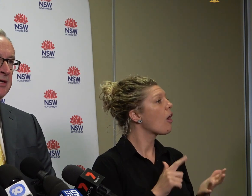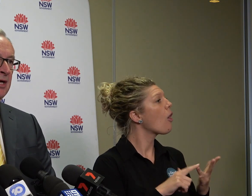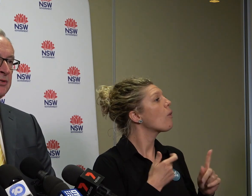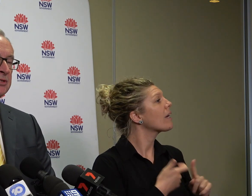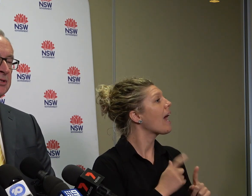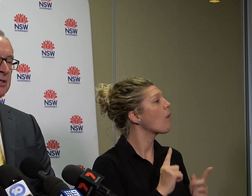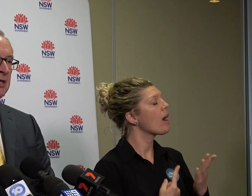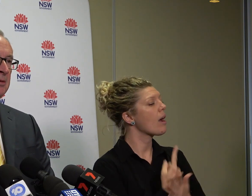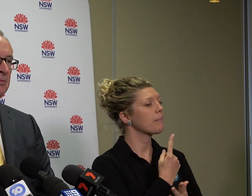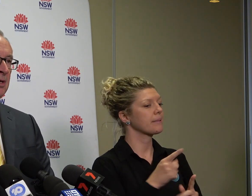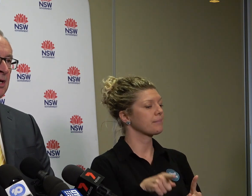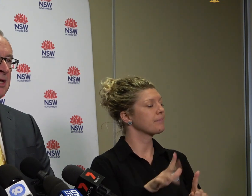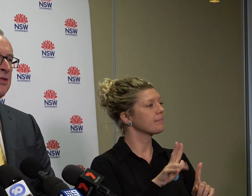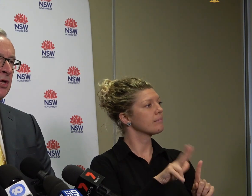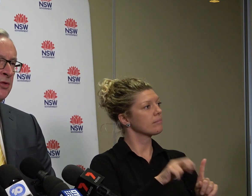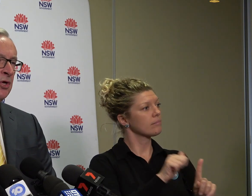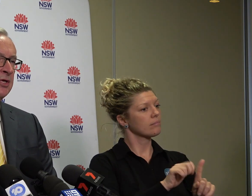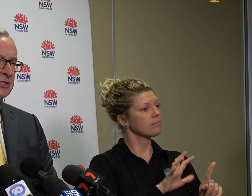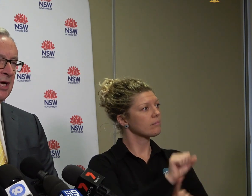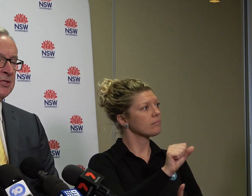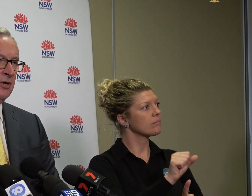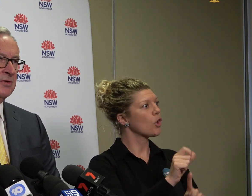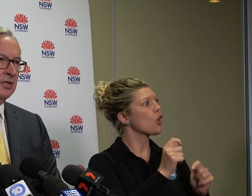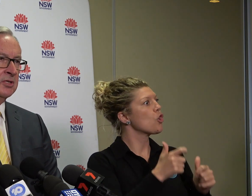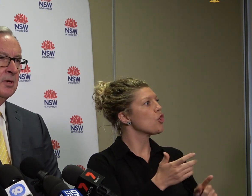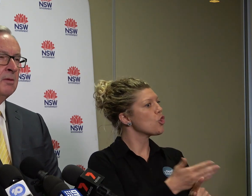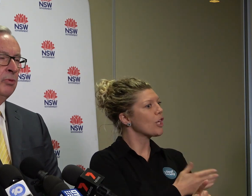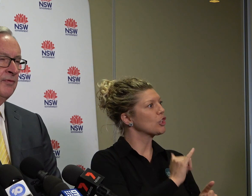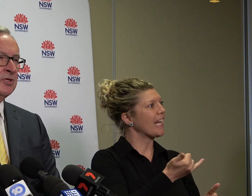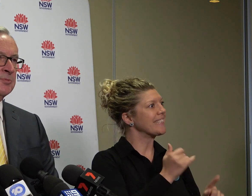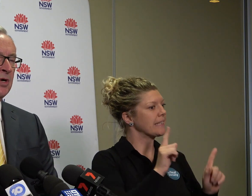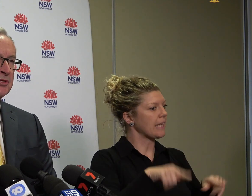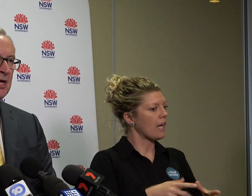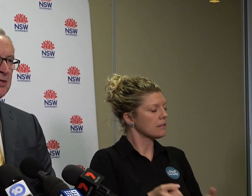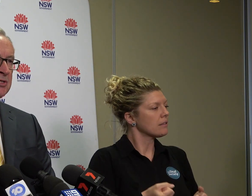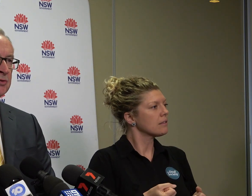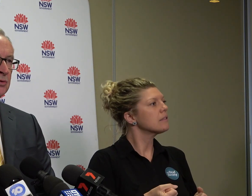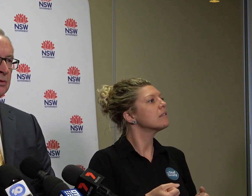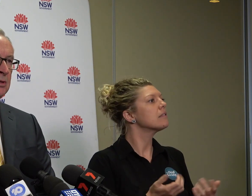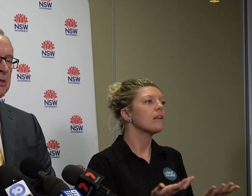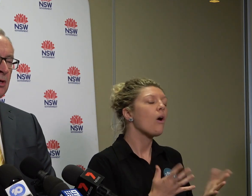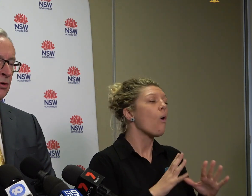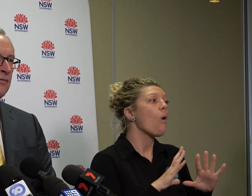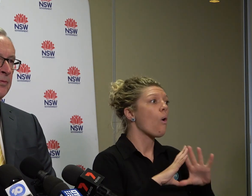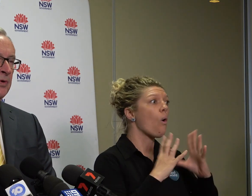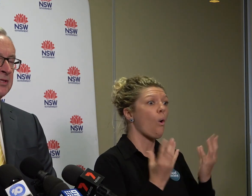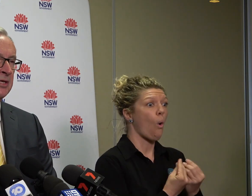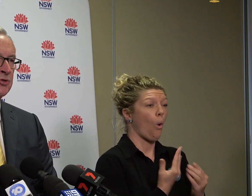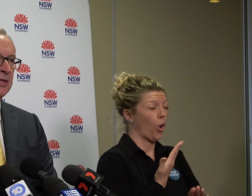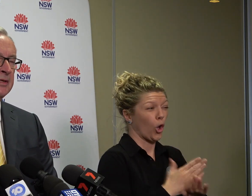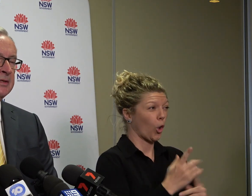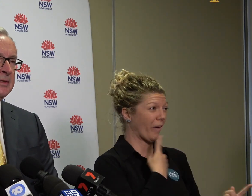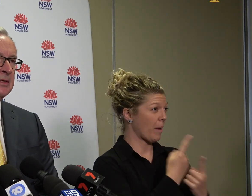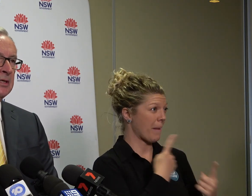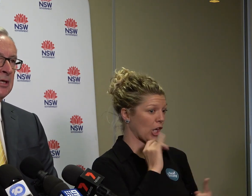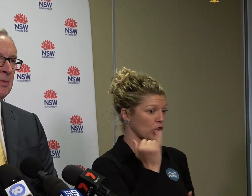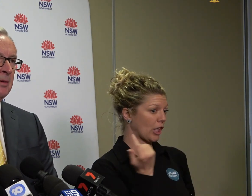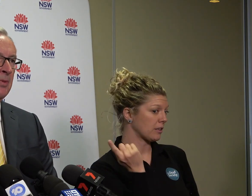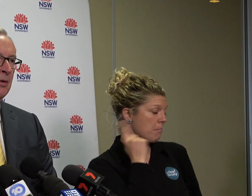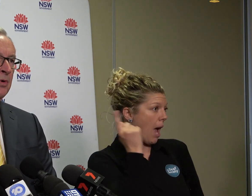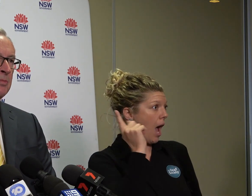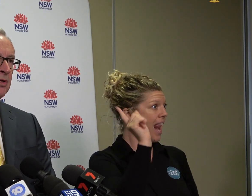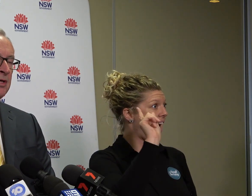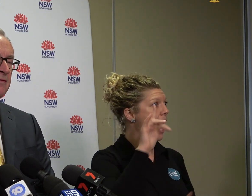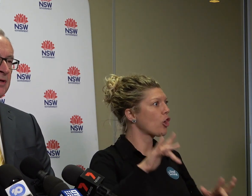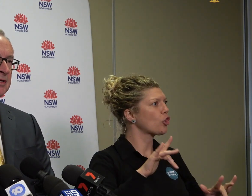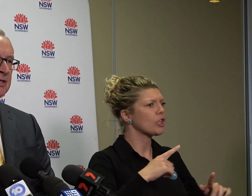were diagnosed in the early stages. Obviously, I just preface this by saying this is all hot off the press, literally,